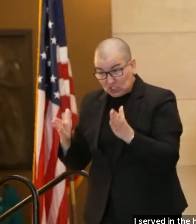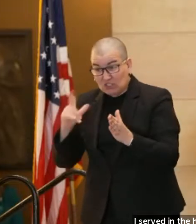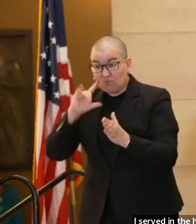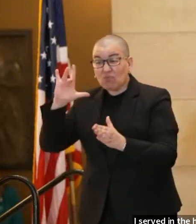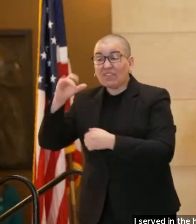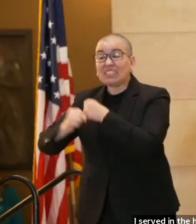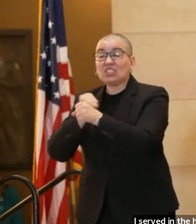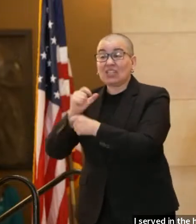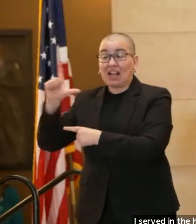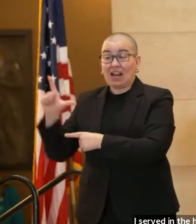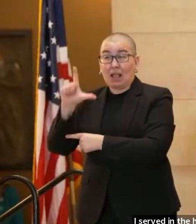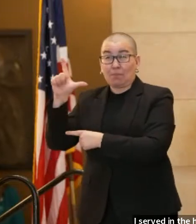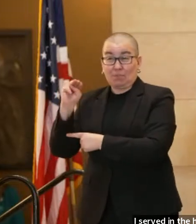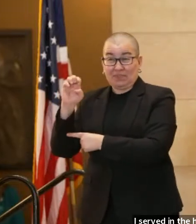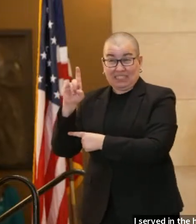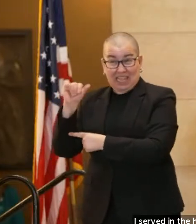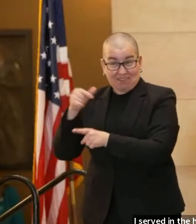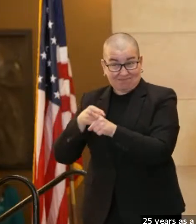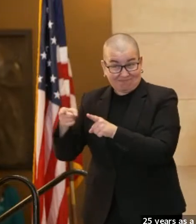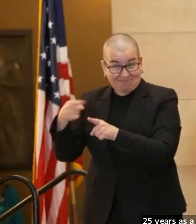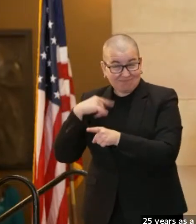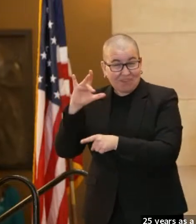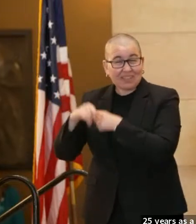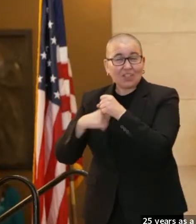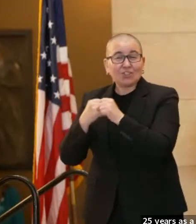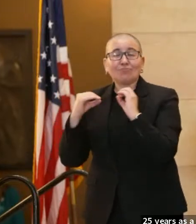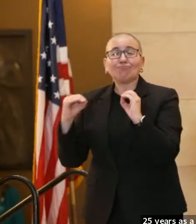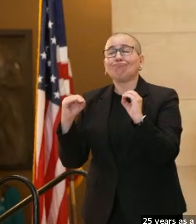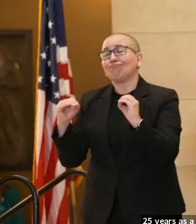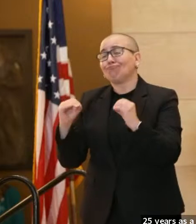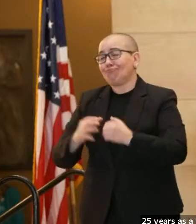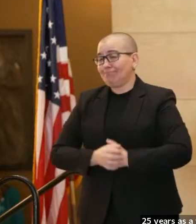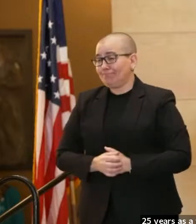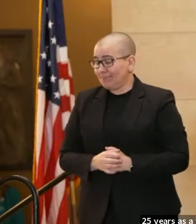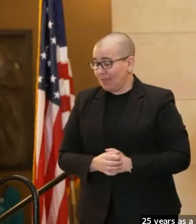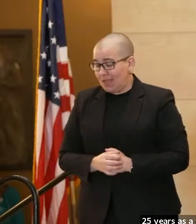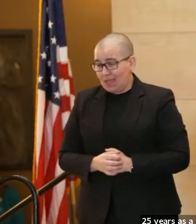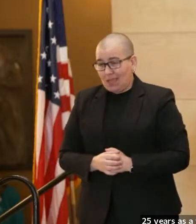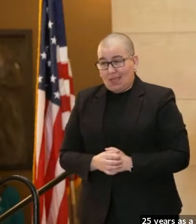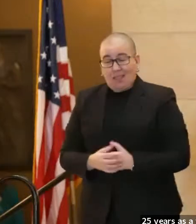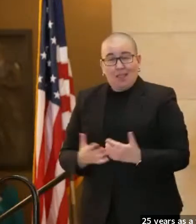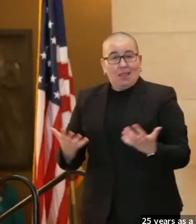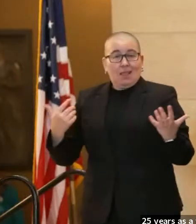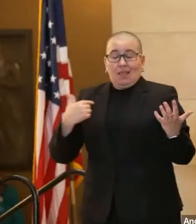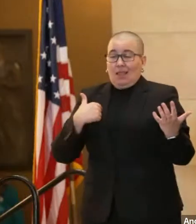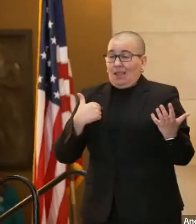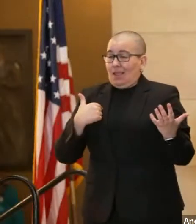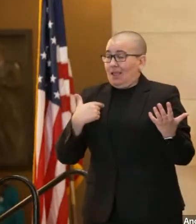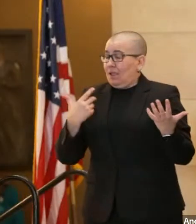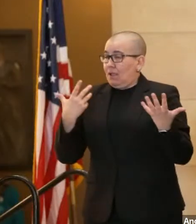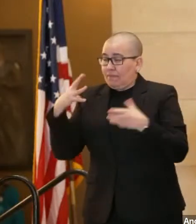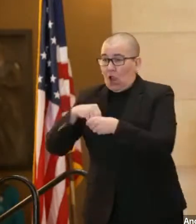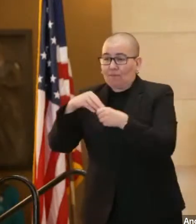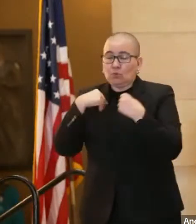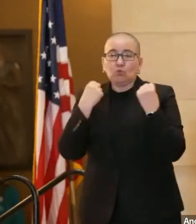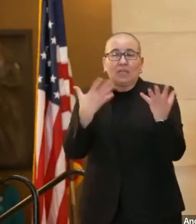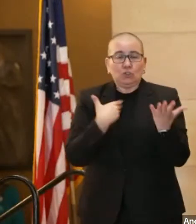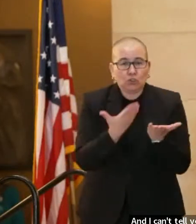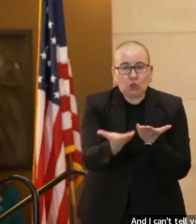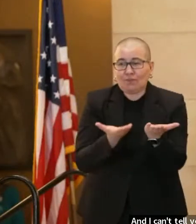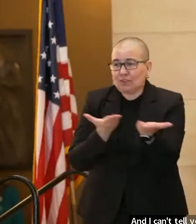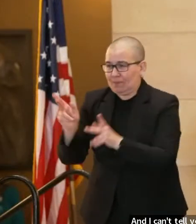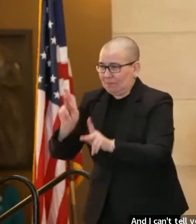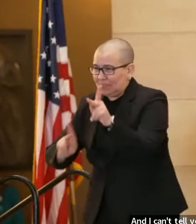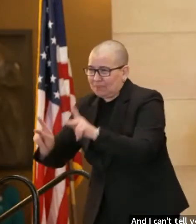media specialist. And I can't tell you how much the folks and the services that Minnesota